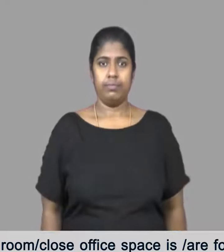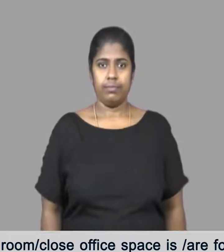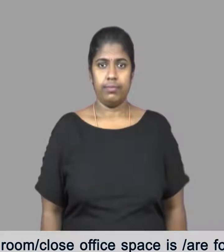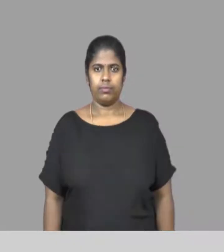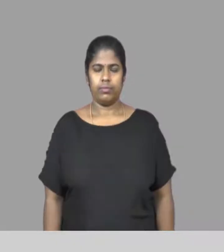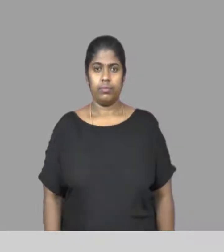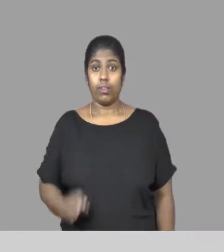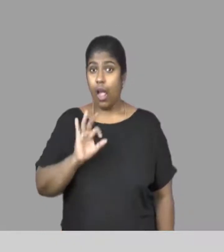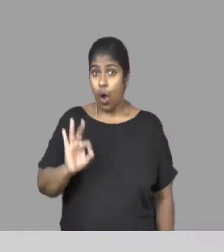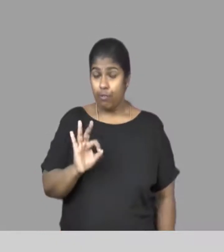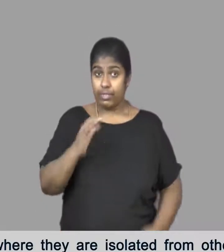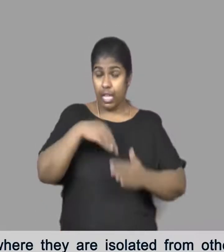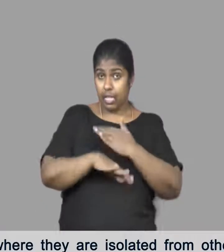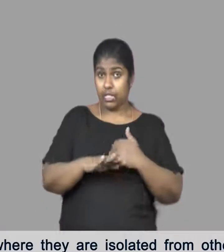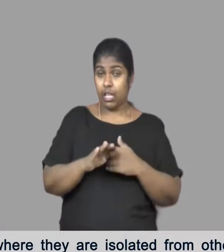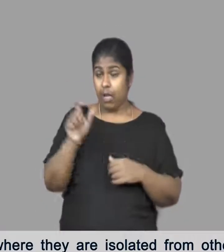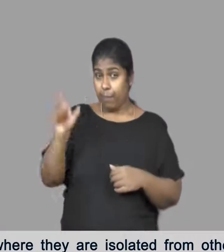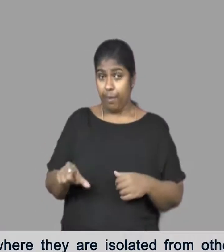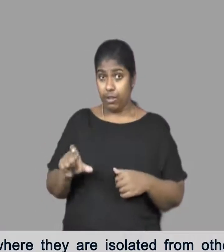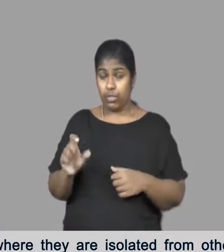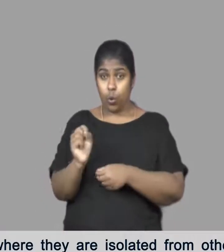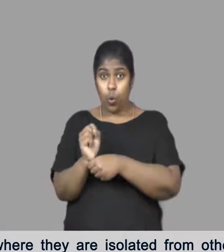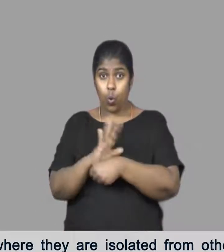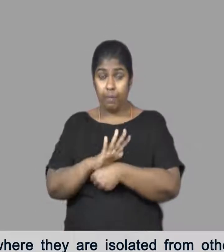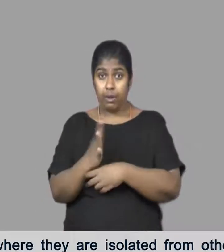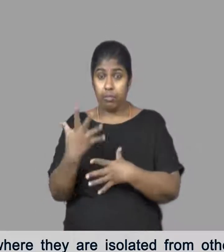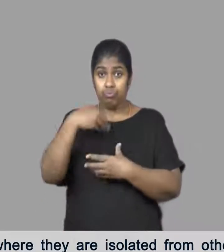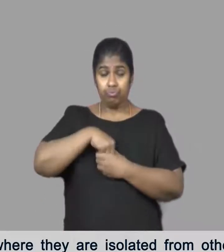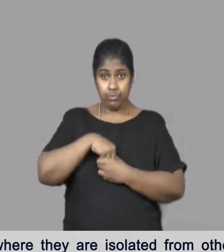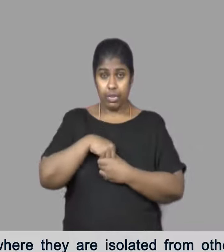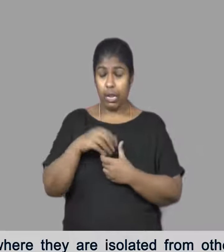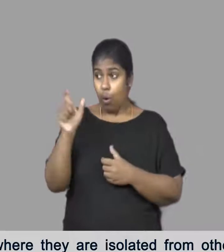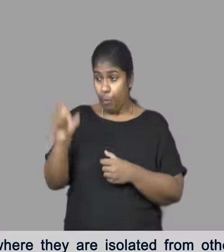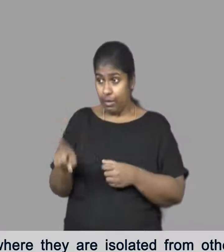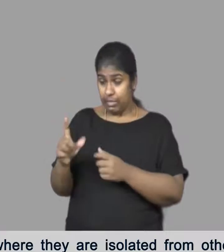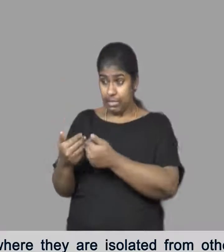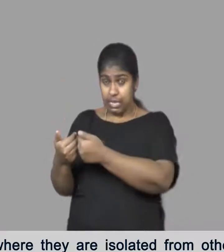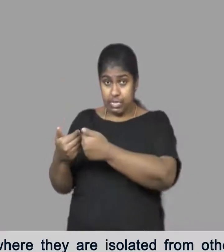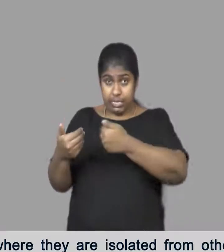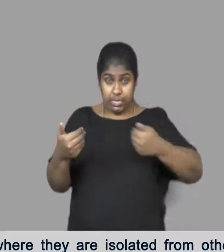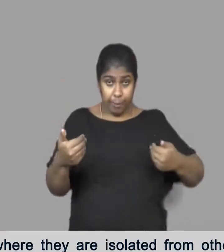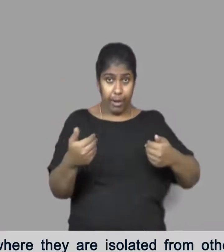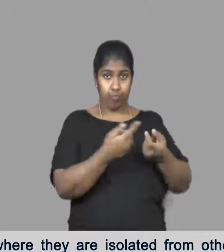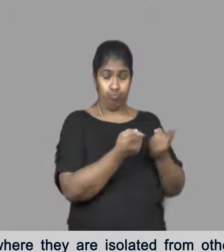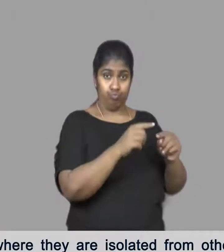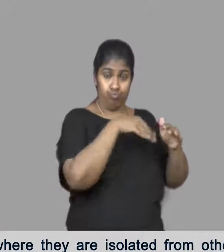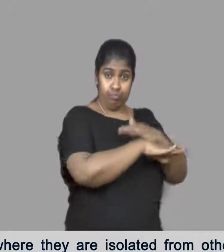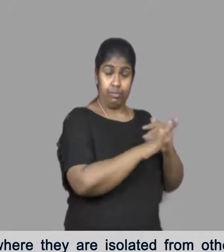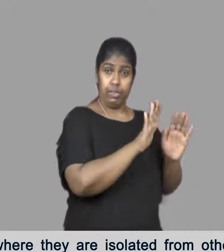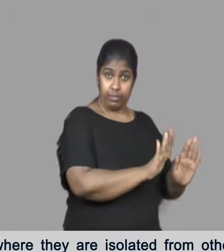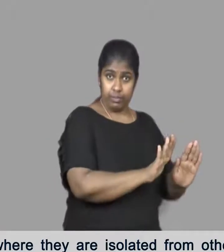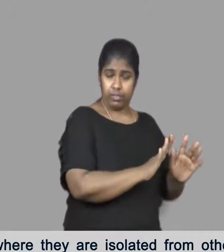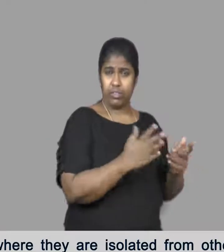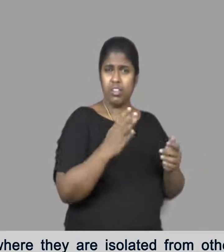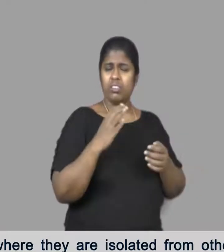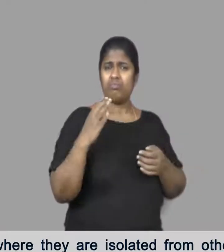COVID-19, place the ill person in a room or area where they are isolated from others at